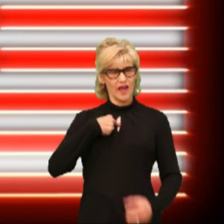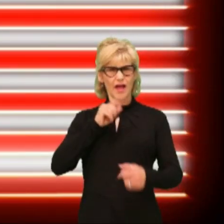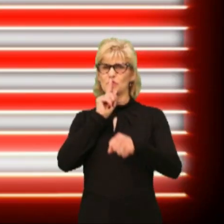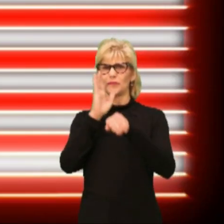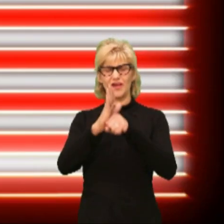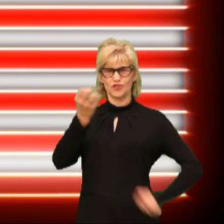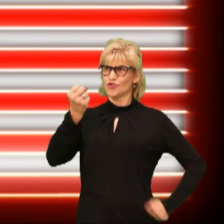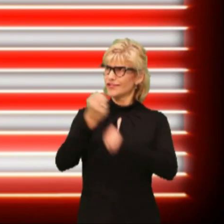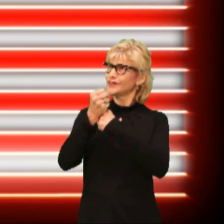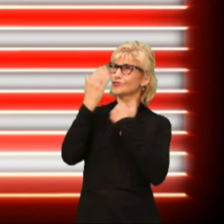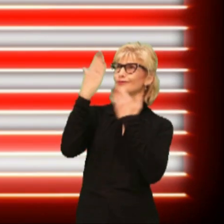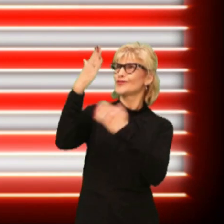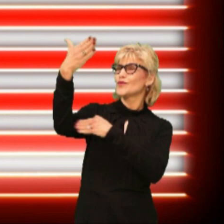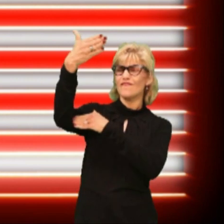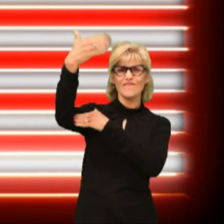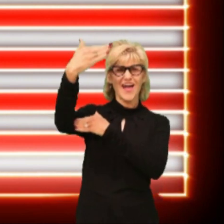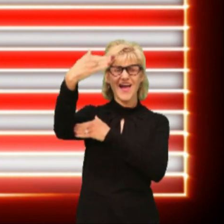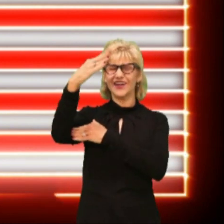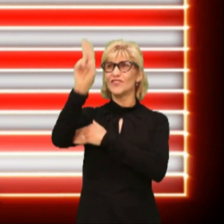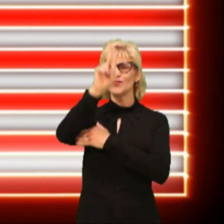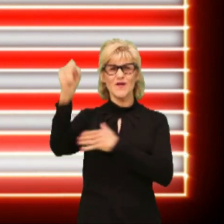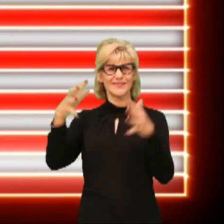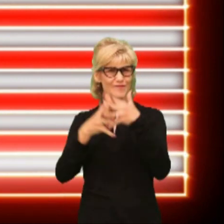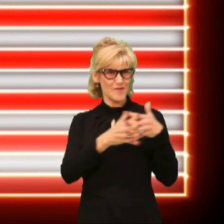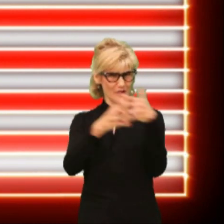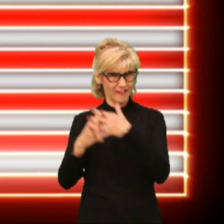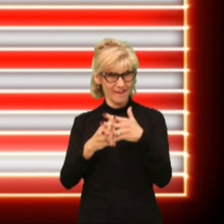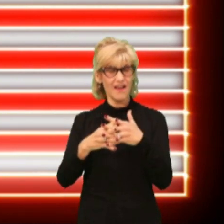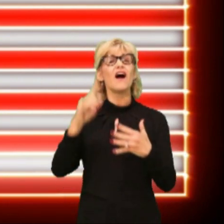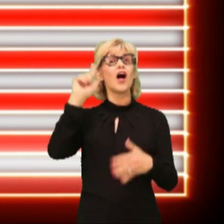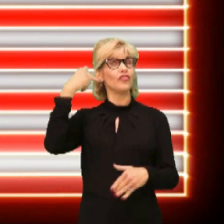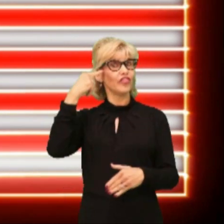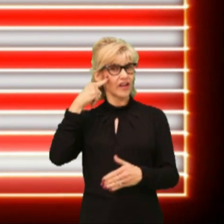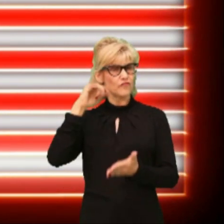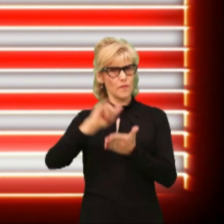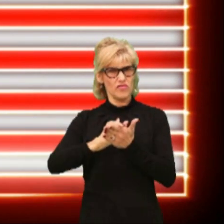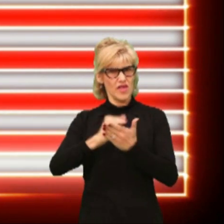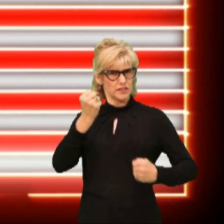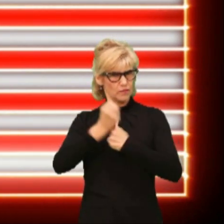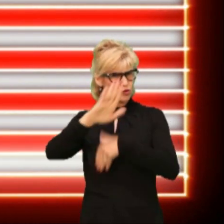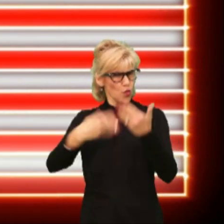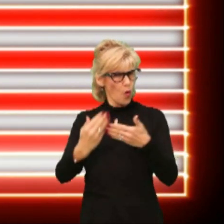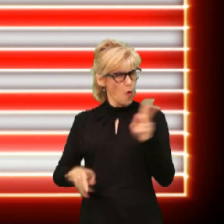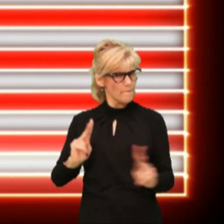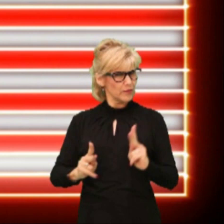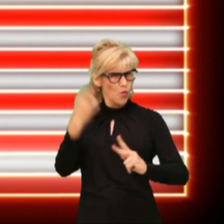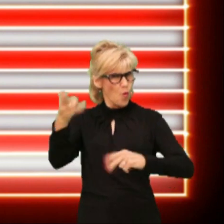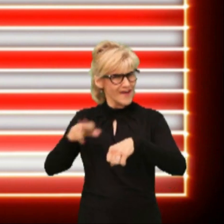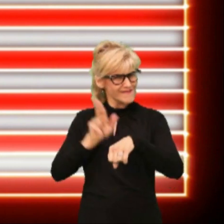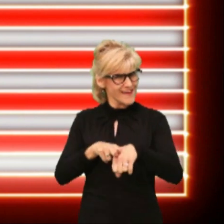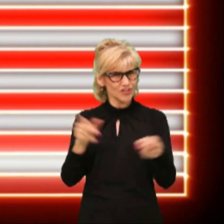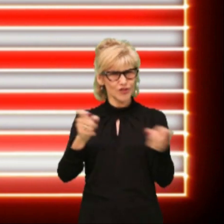I pledge allegiance to the flag of the United States of America And to the Republic for which it stands